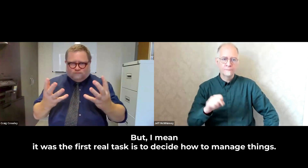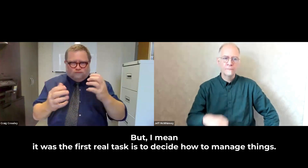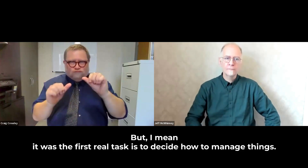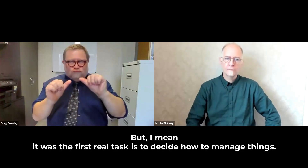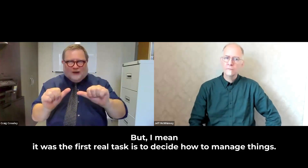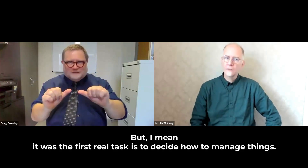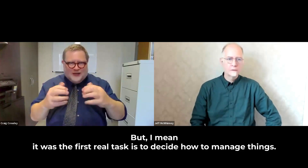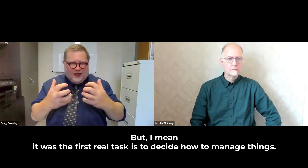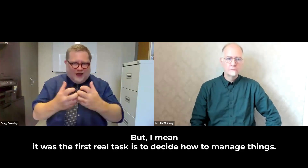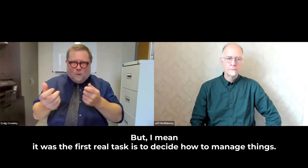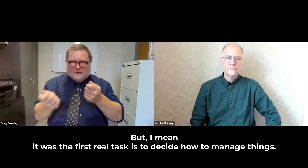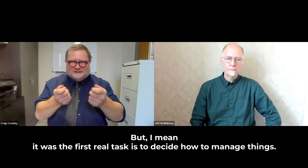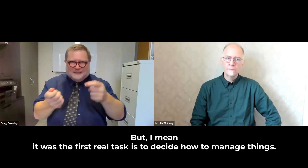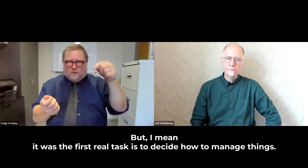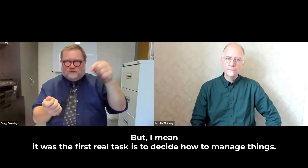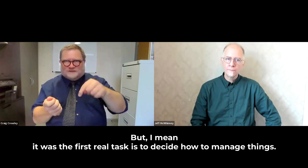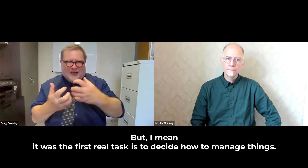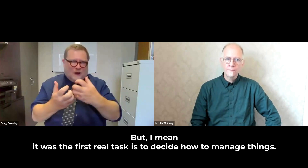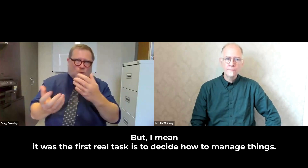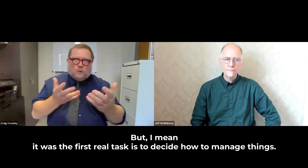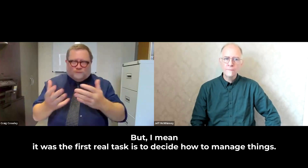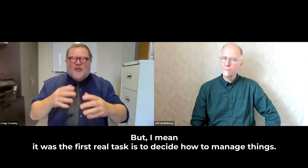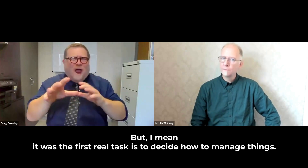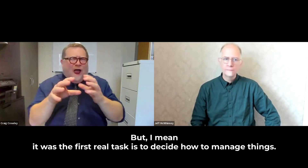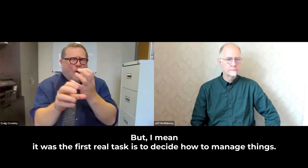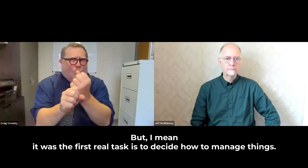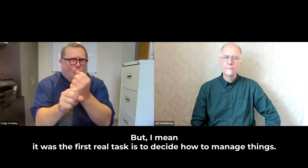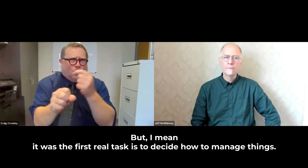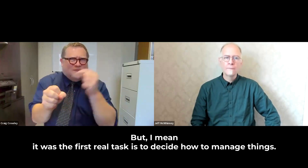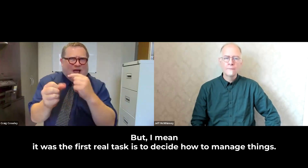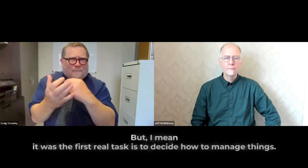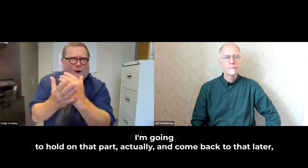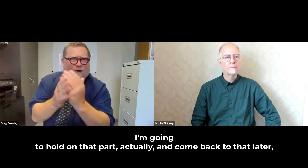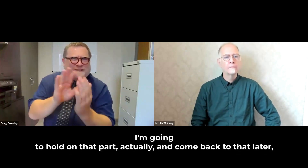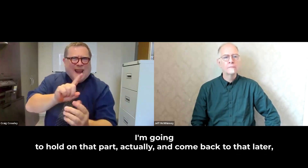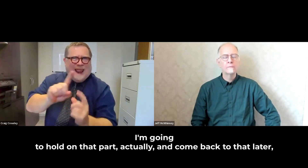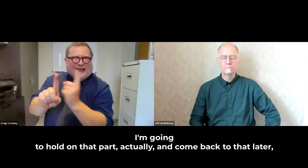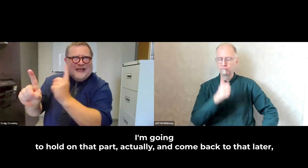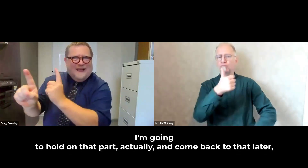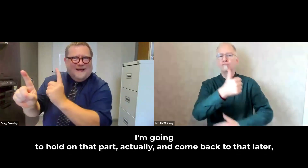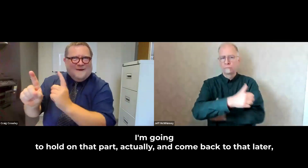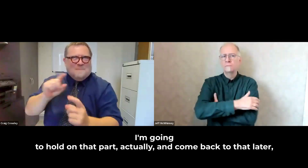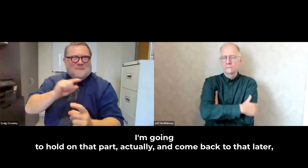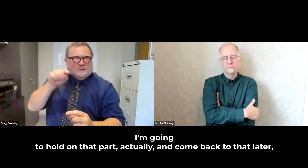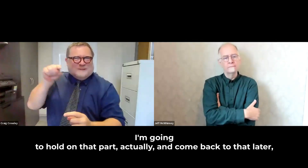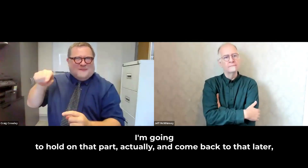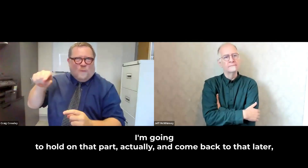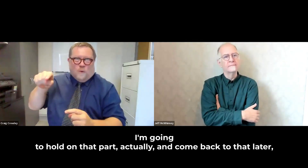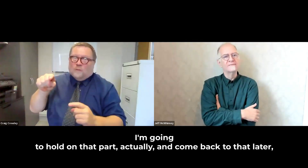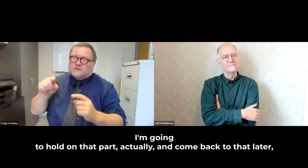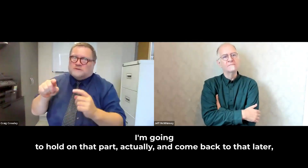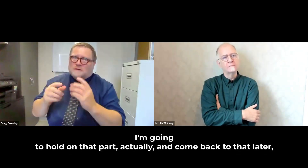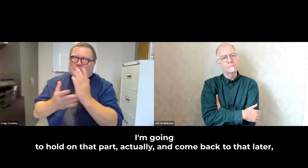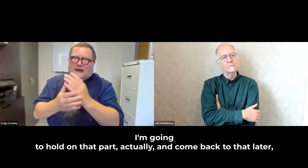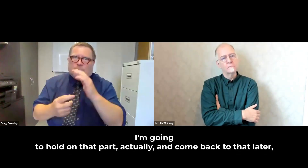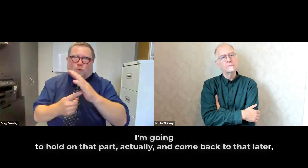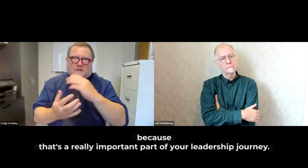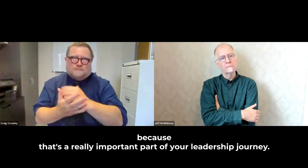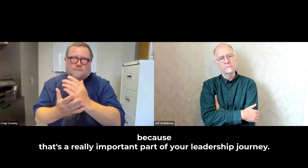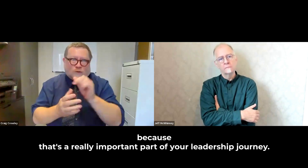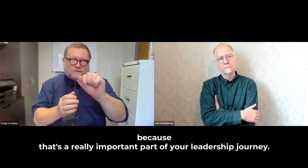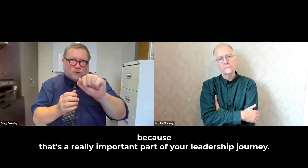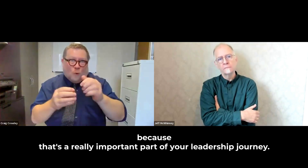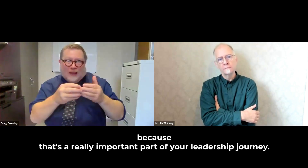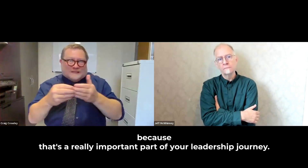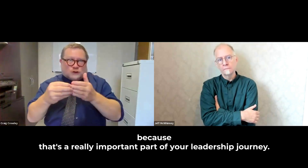real task, is to decide how to manage things. I'm going to hold on that part actually and come back to that later